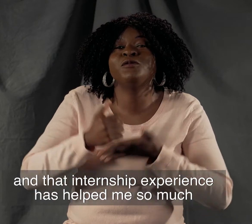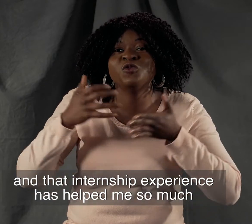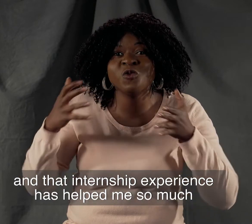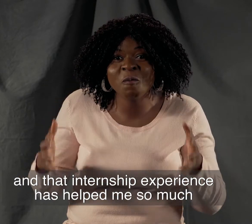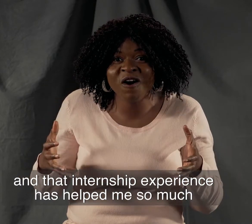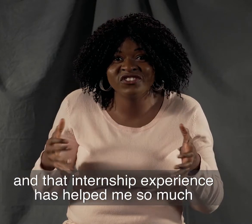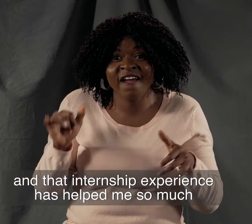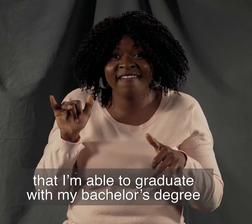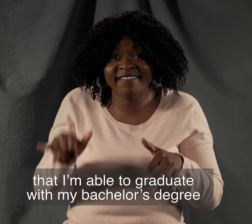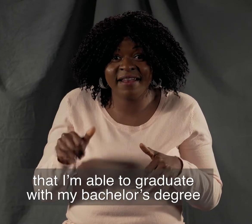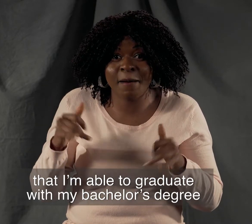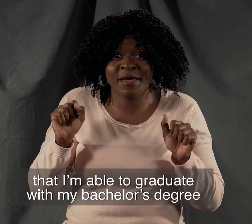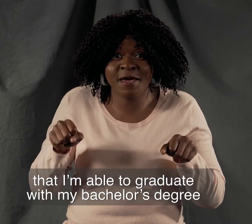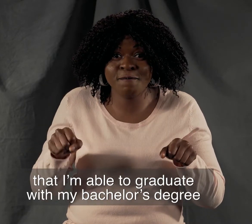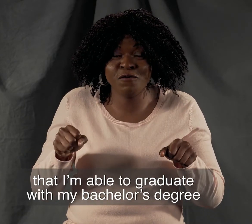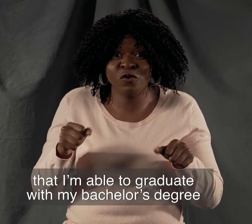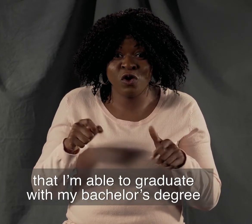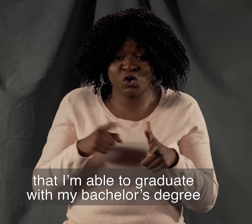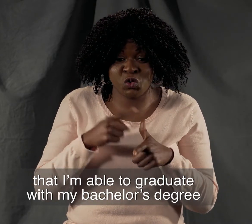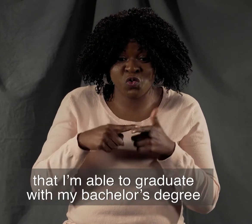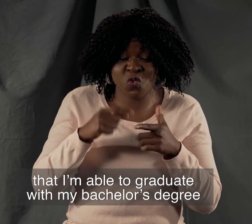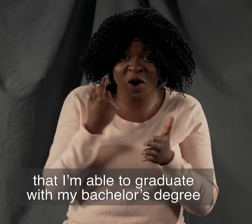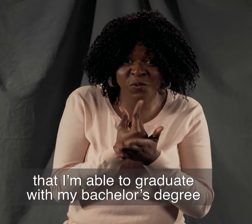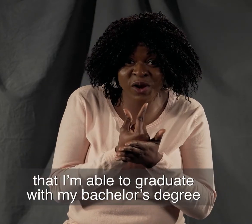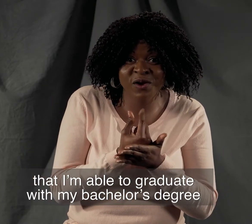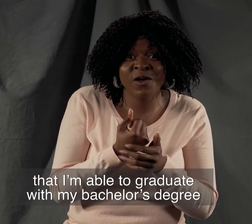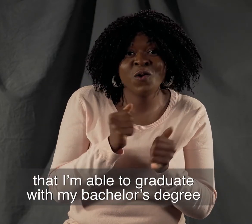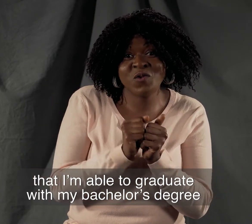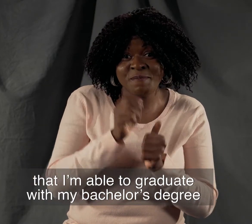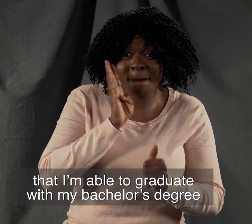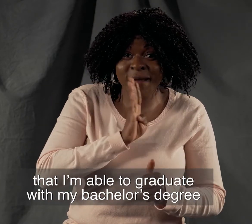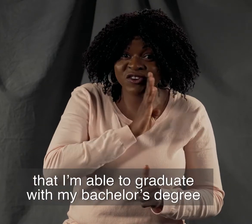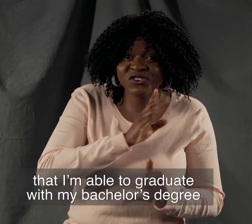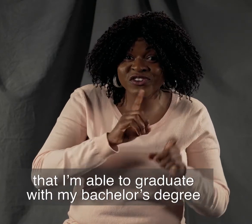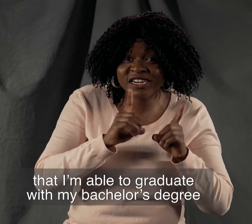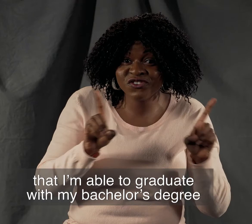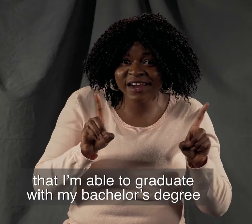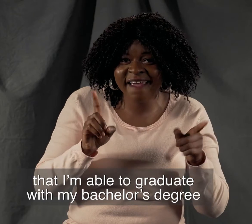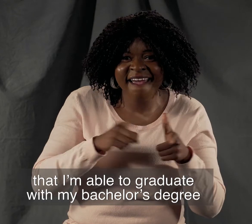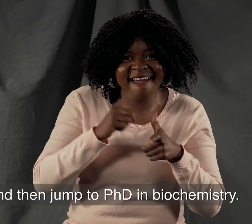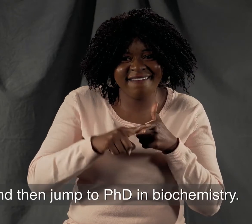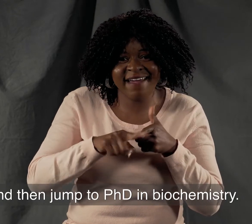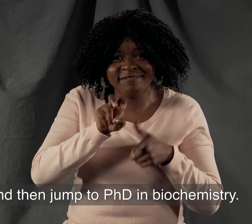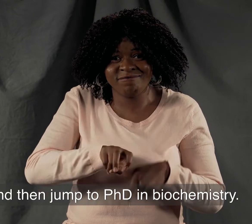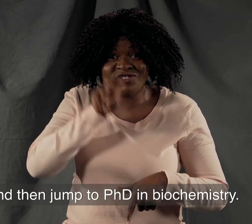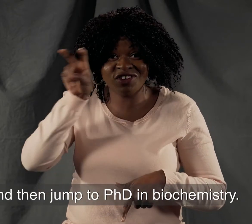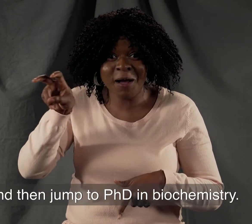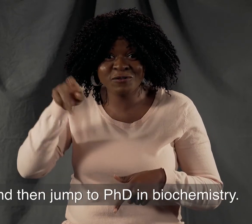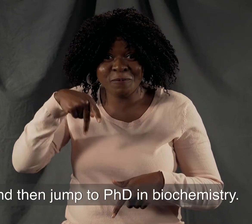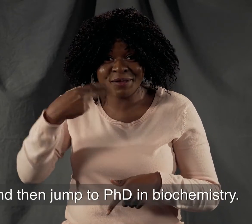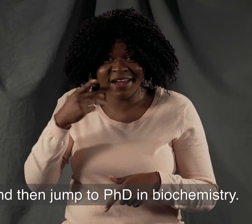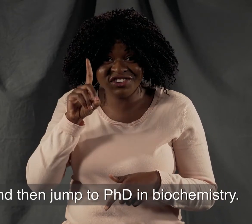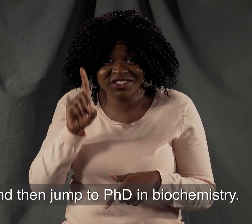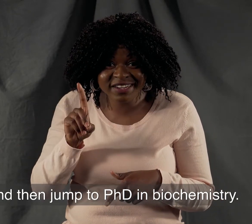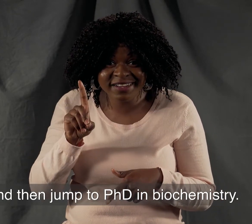so much that I'm able to graduate with my bachelor degree and then jump to PhD